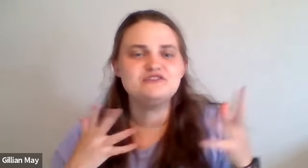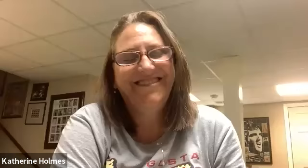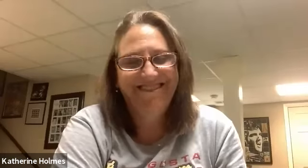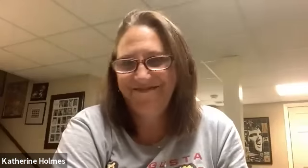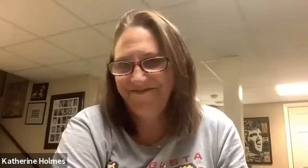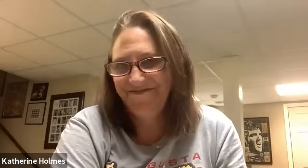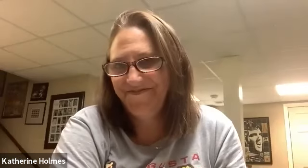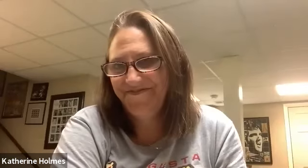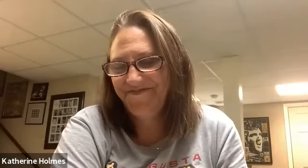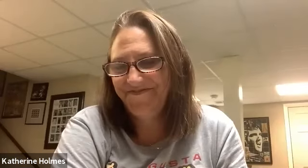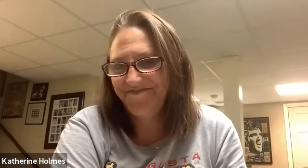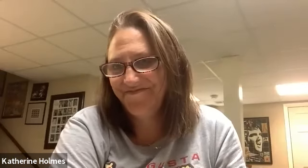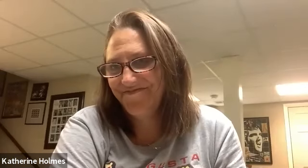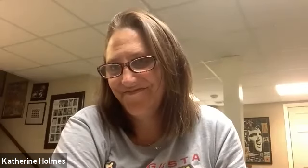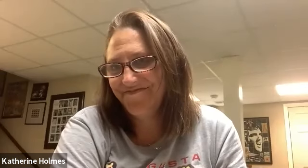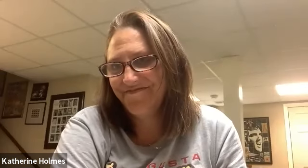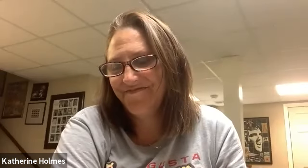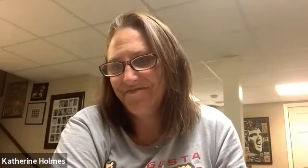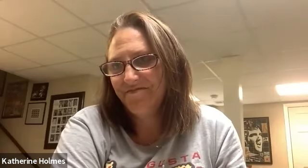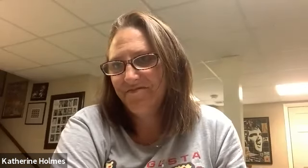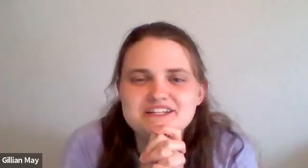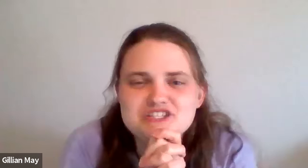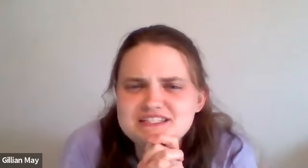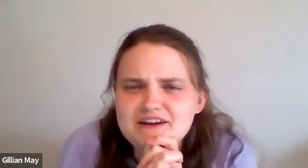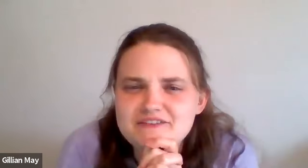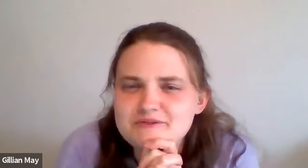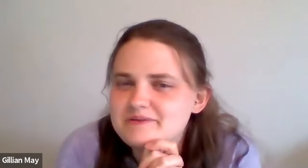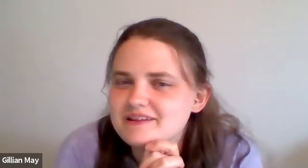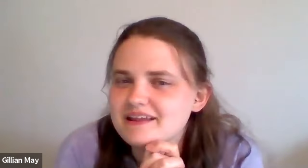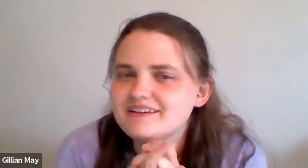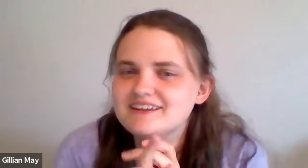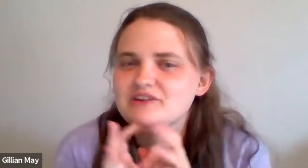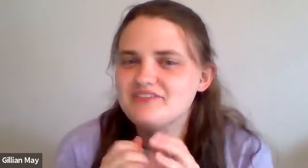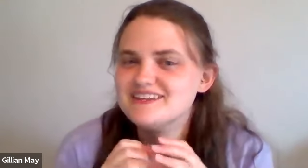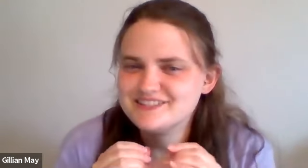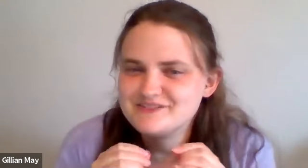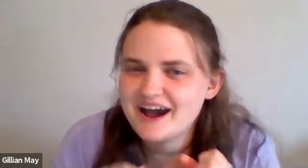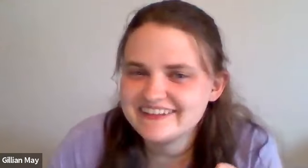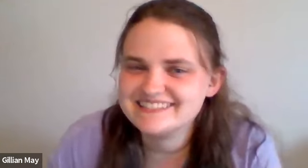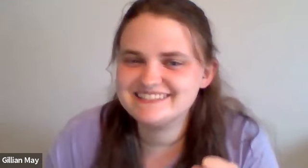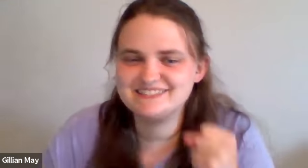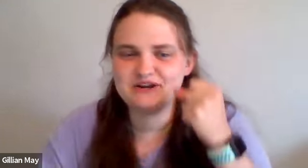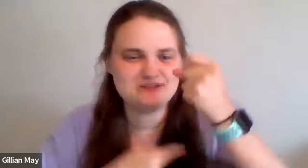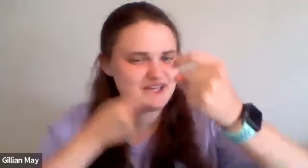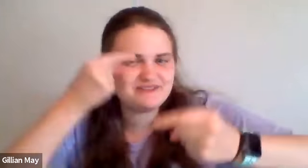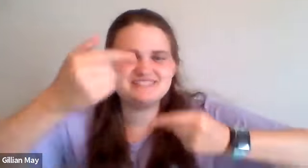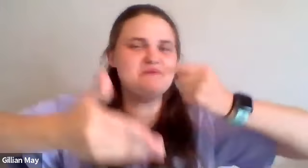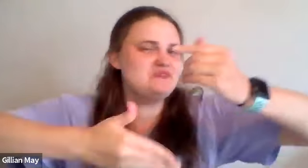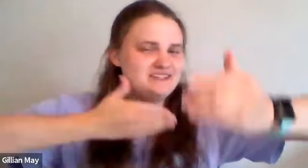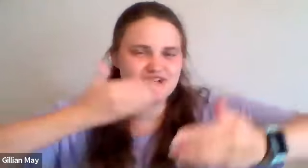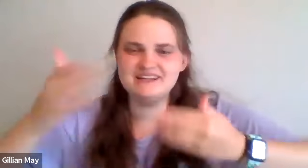fun because I get to sit there and be like, I know what I'm signing. And so I can just stare at everybody and be like, you got this. Start giving something, trying to give